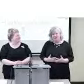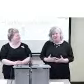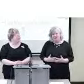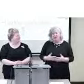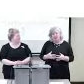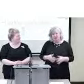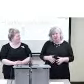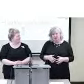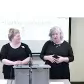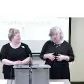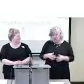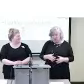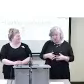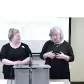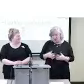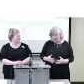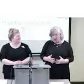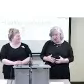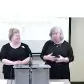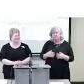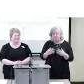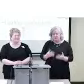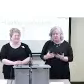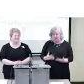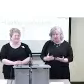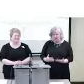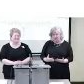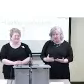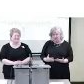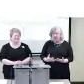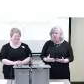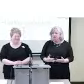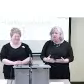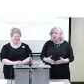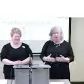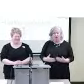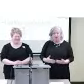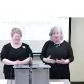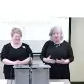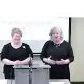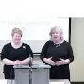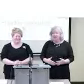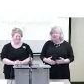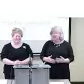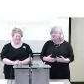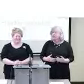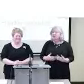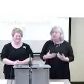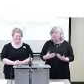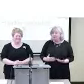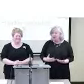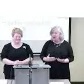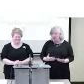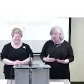skill not just for your school now for your education now but it is for college and it is for